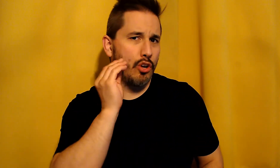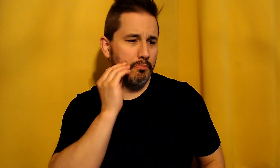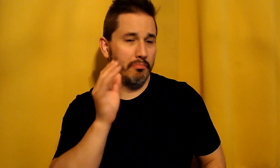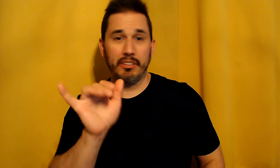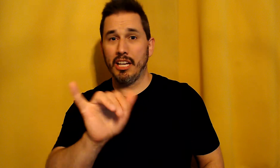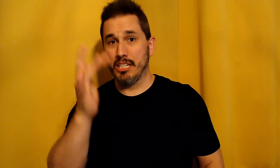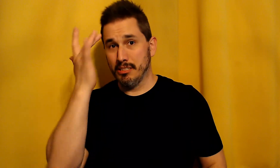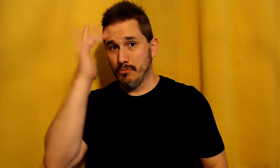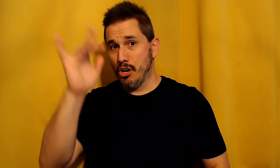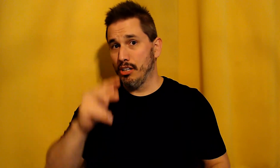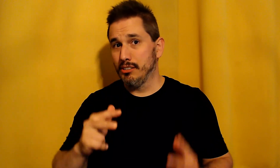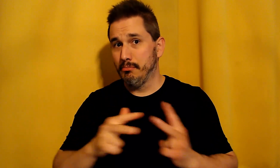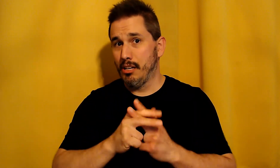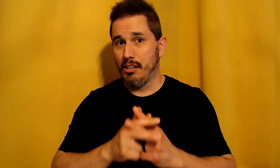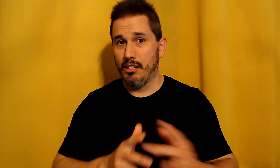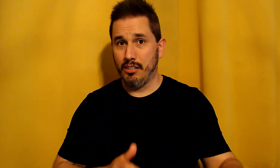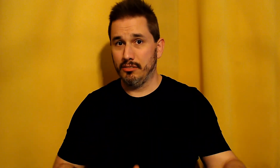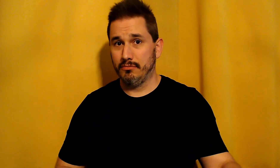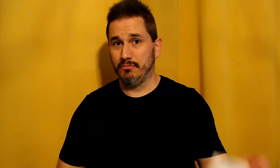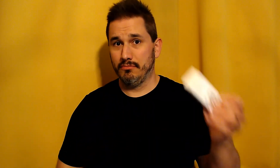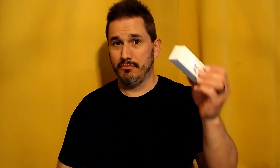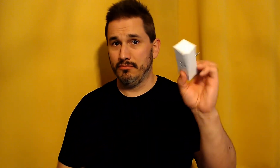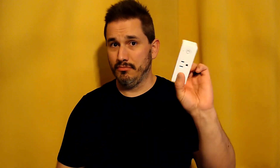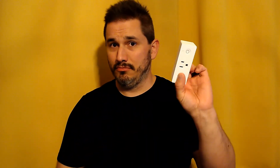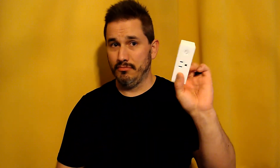using smart home technology, for instance, a smart plug like this,